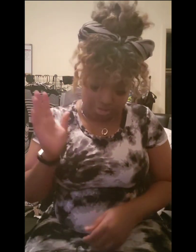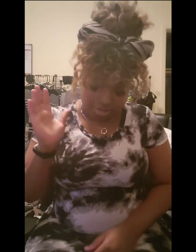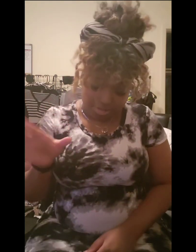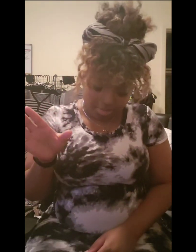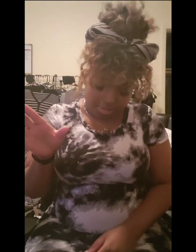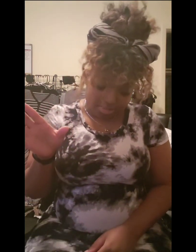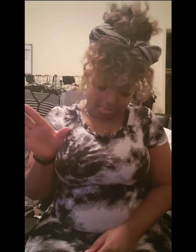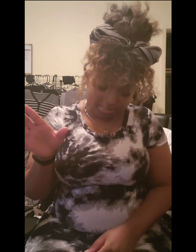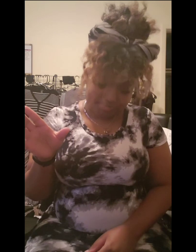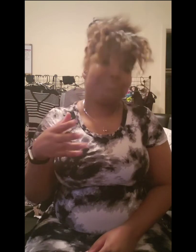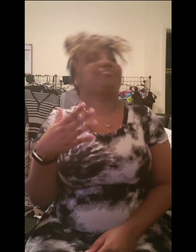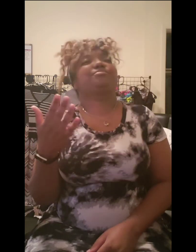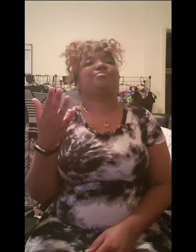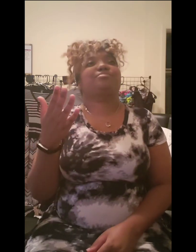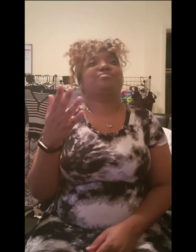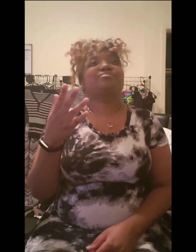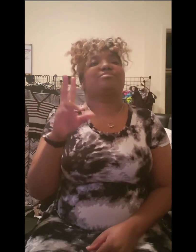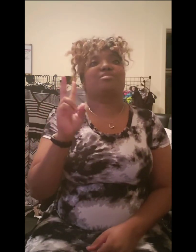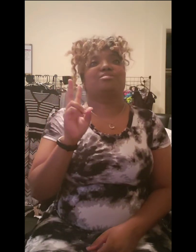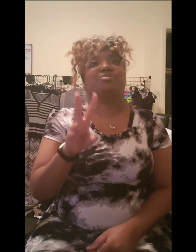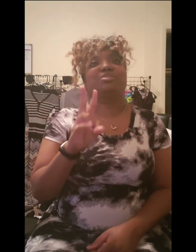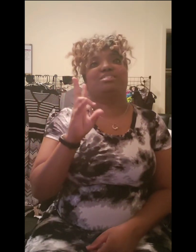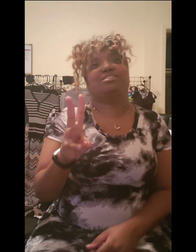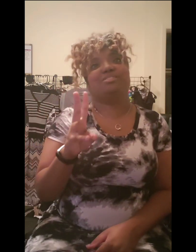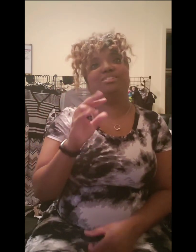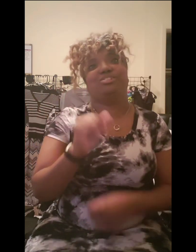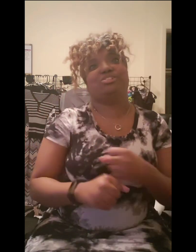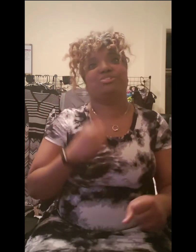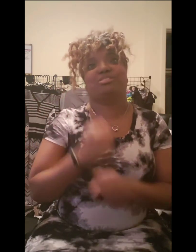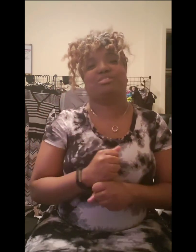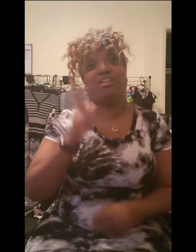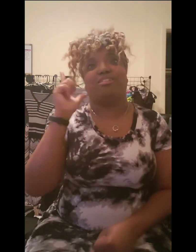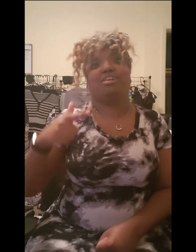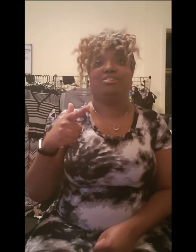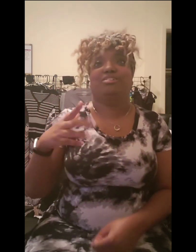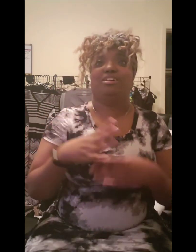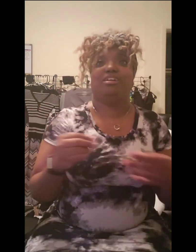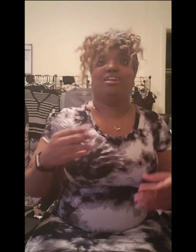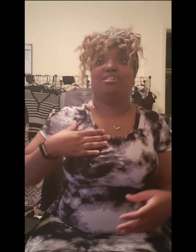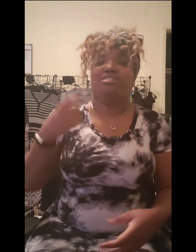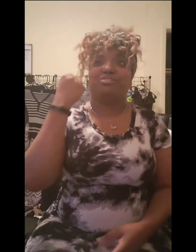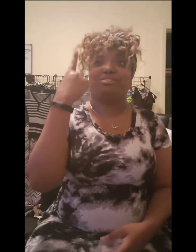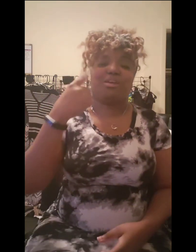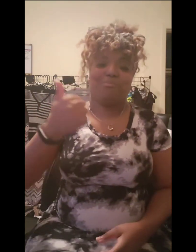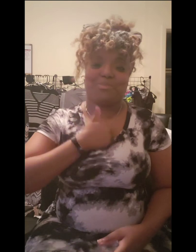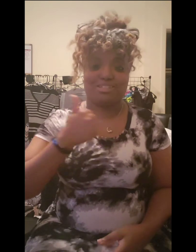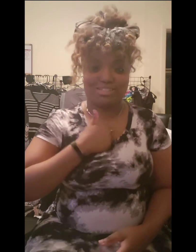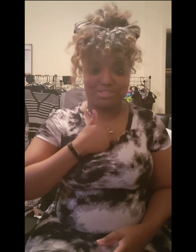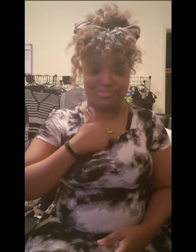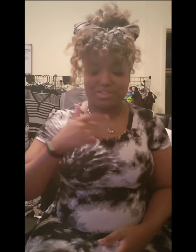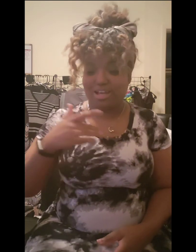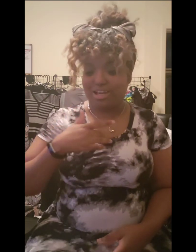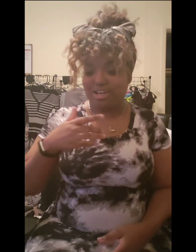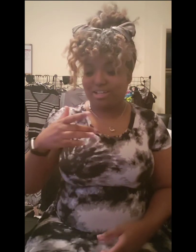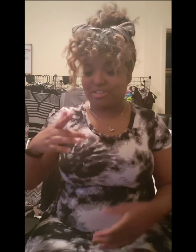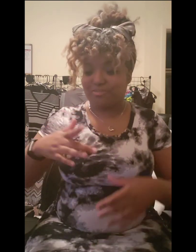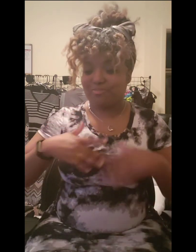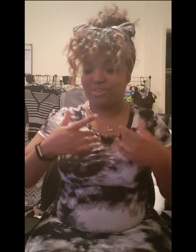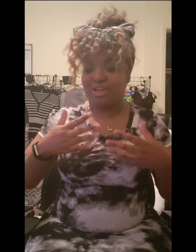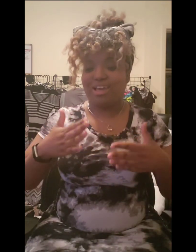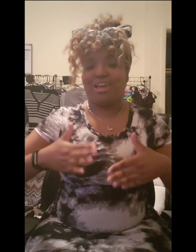my problem. That's your loss. You just don't know how to see the beauty in everything. And 27 years